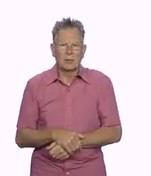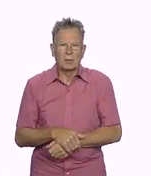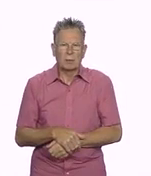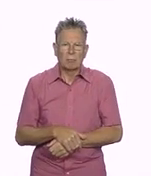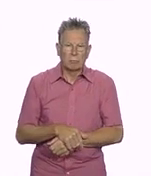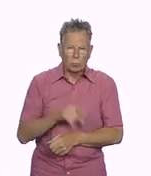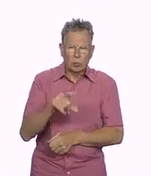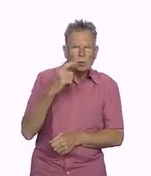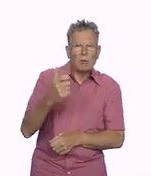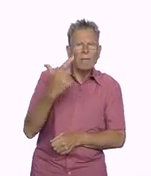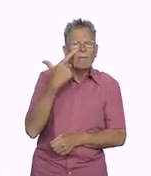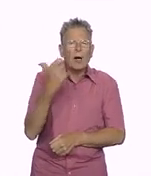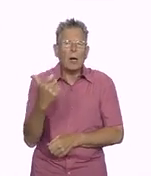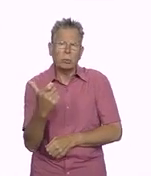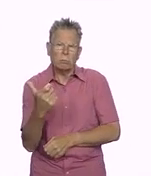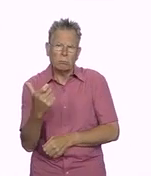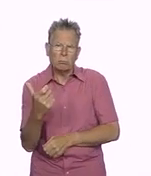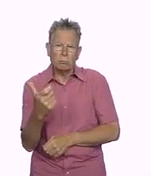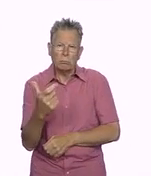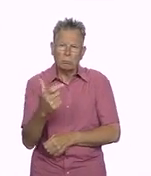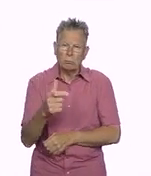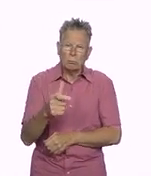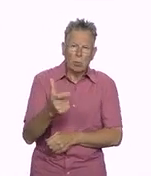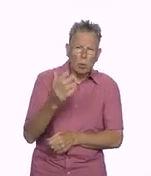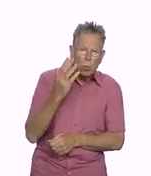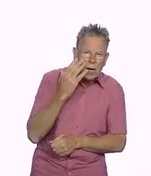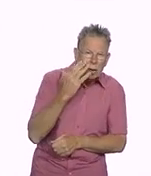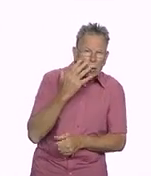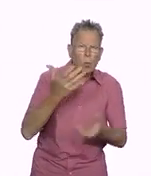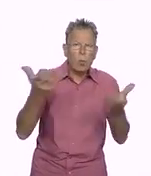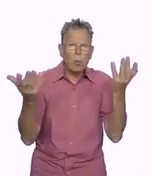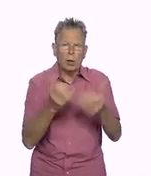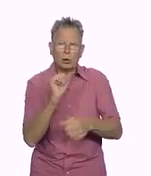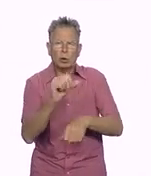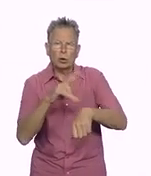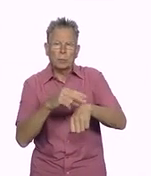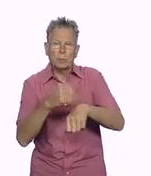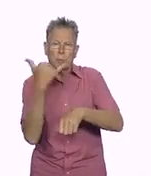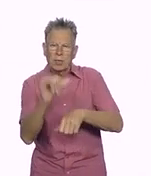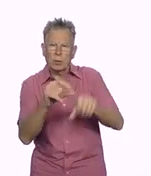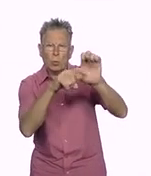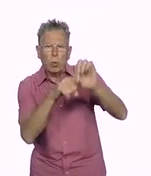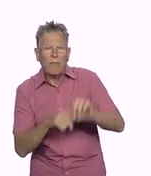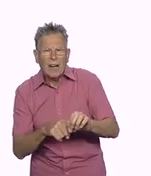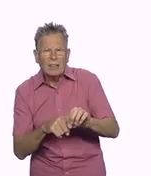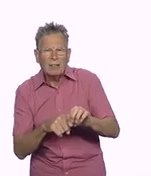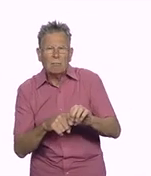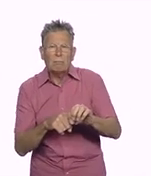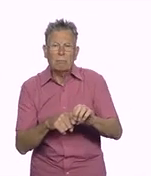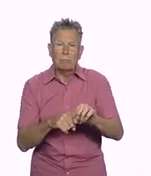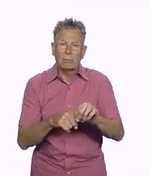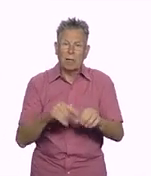You can find out when and where your doctor qualified and whether they have completed specialist training.